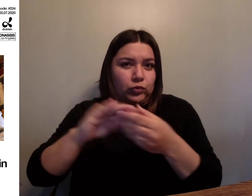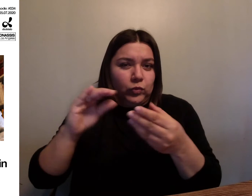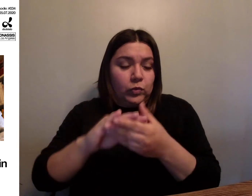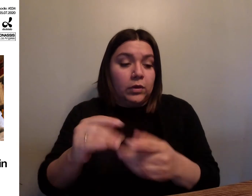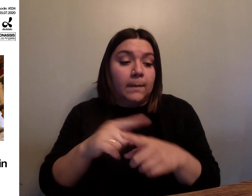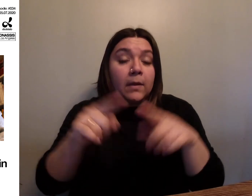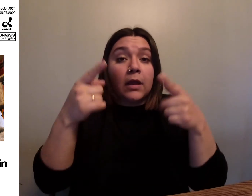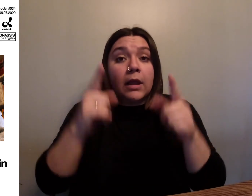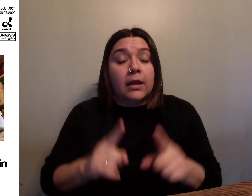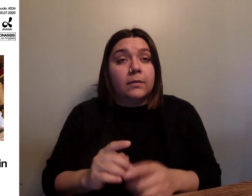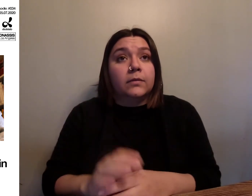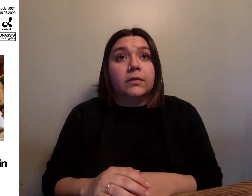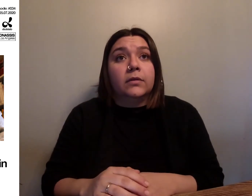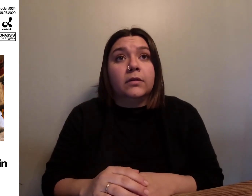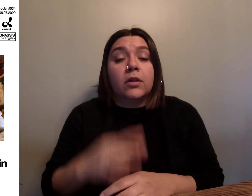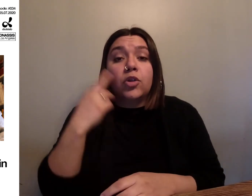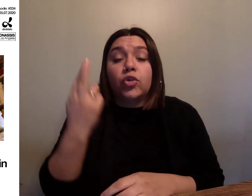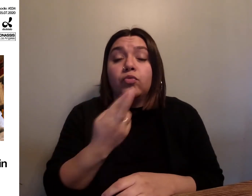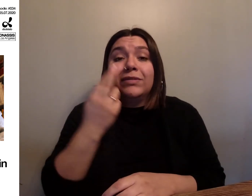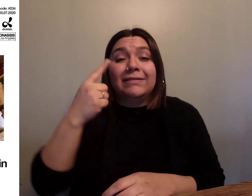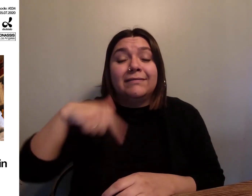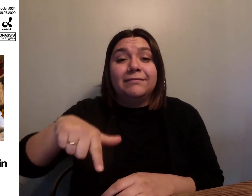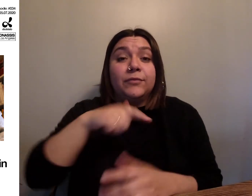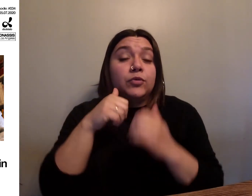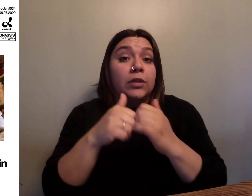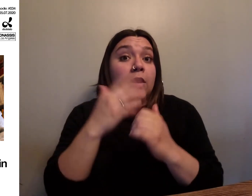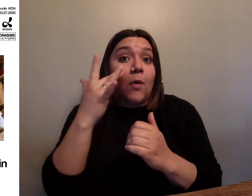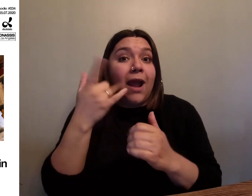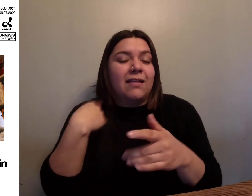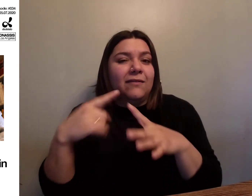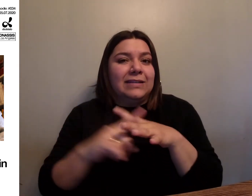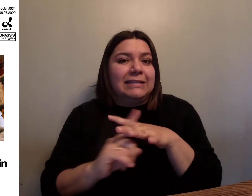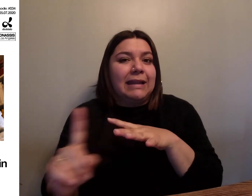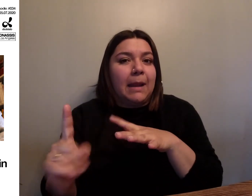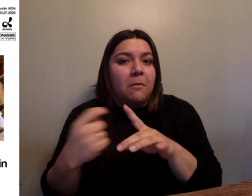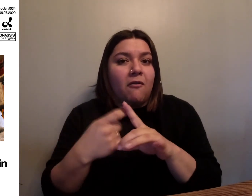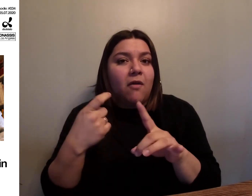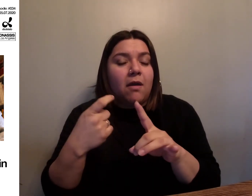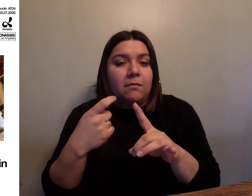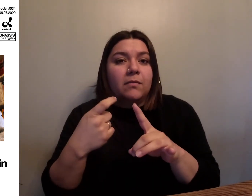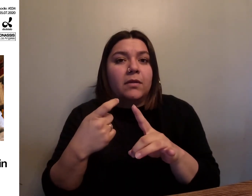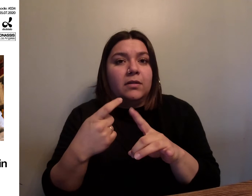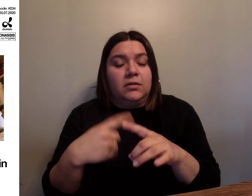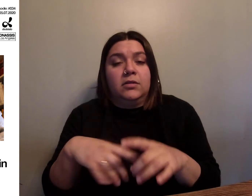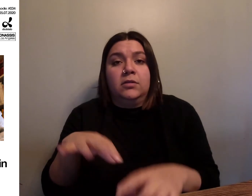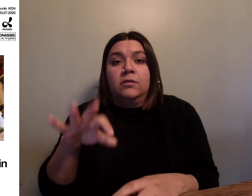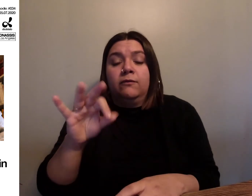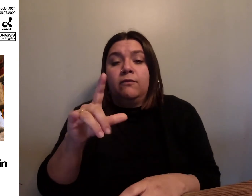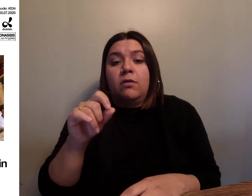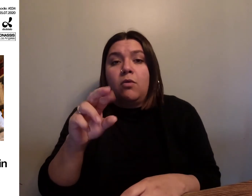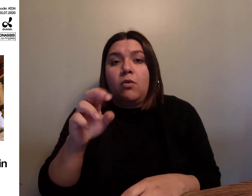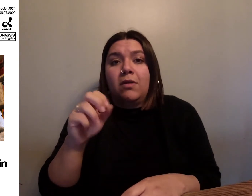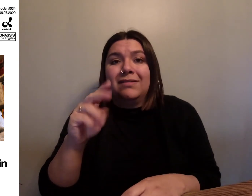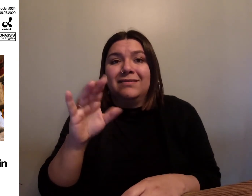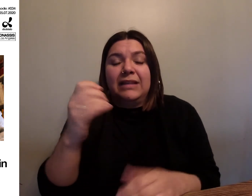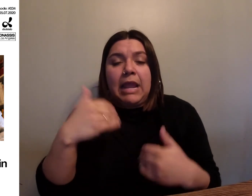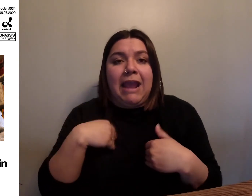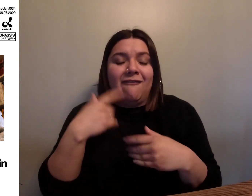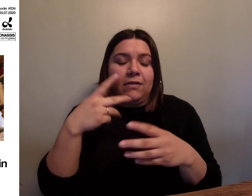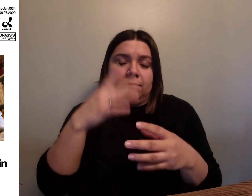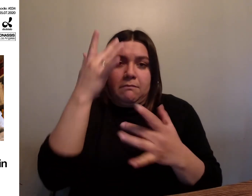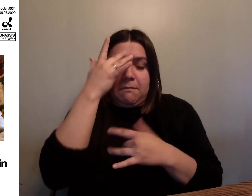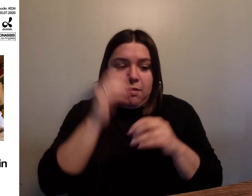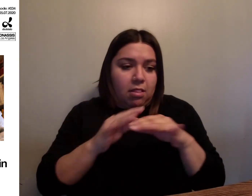But the reason they are together is they have escaped from Florence, where there is a plague. And I